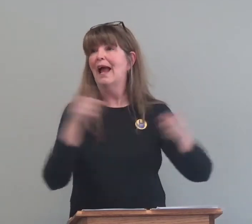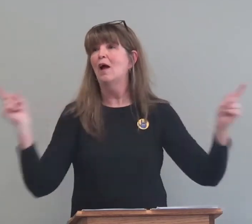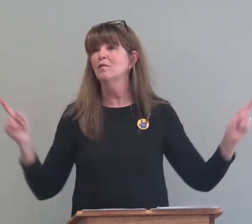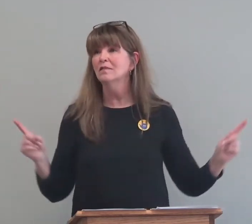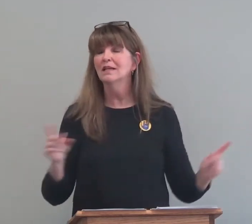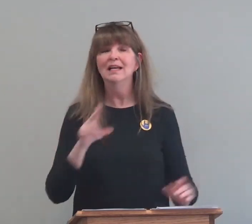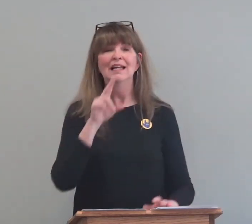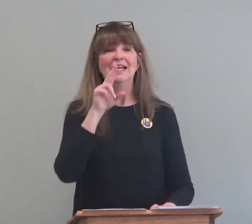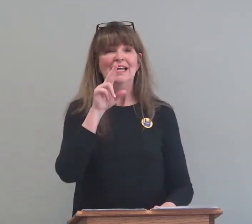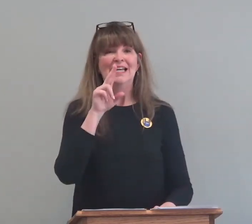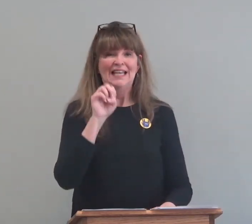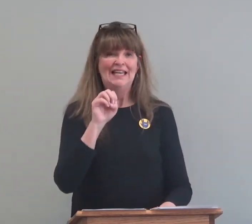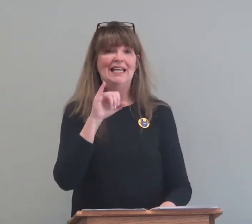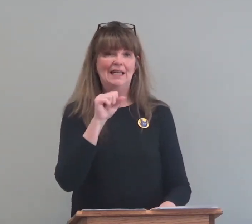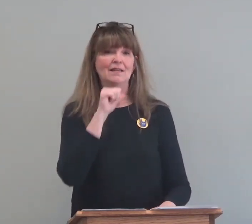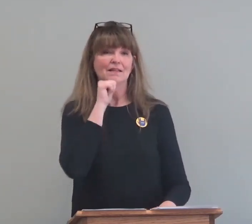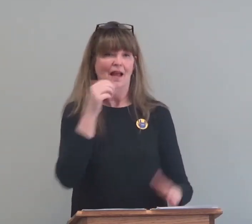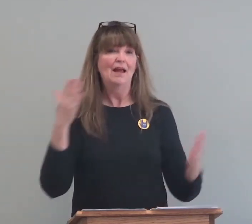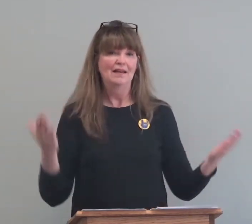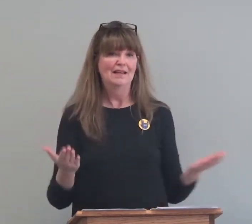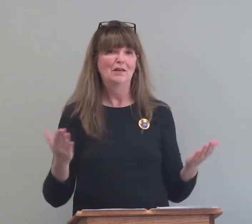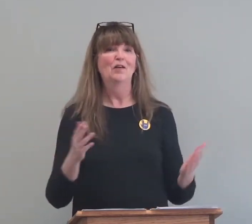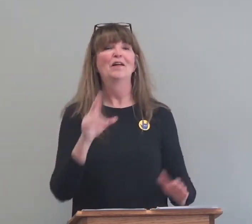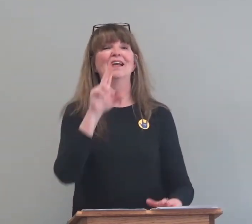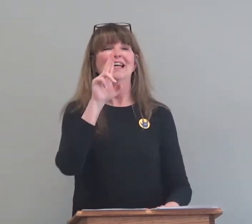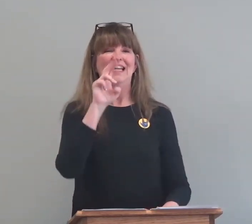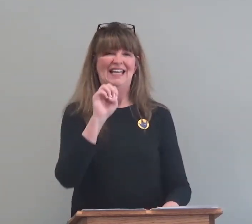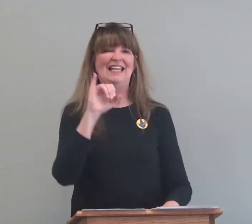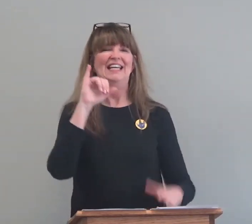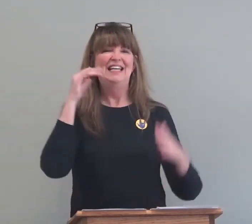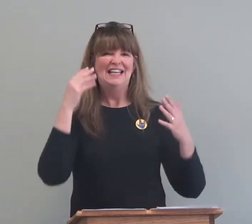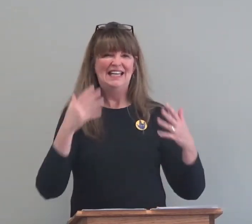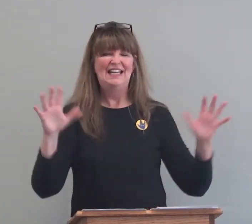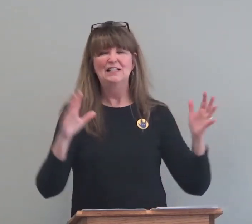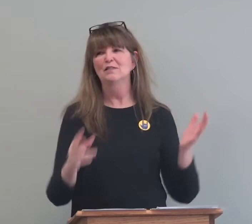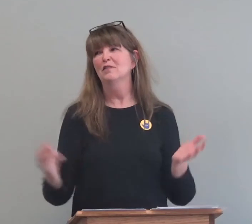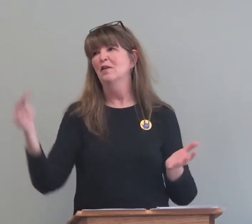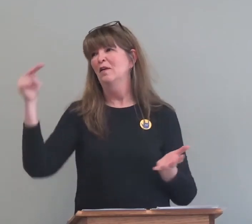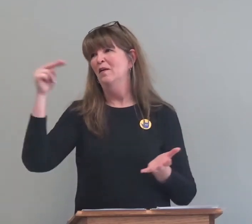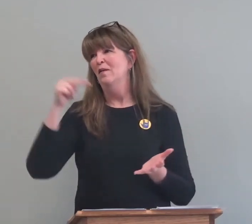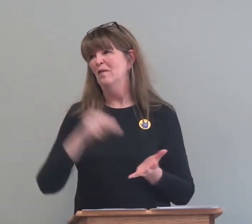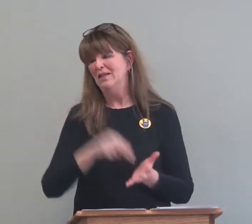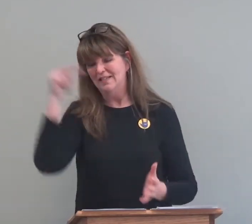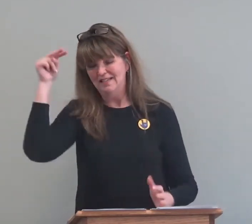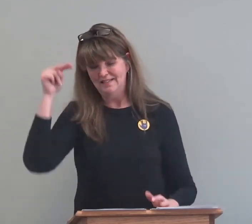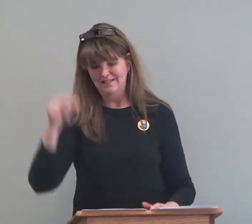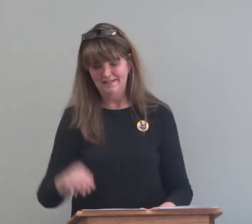But we know that the angels had already announced that he is not here. He is risen.